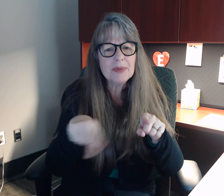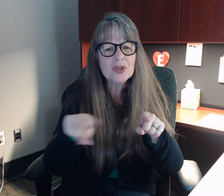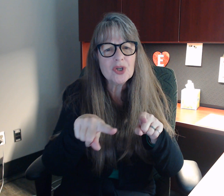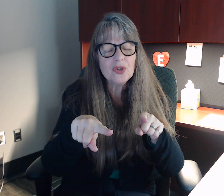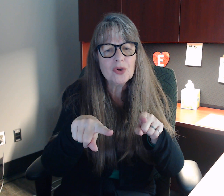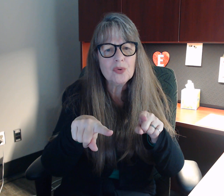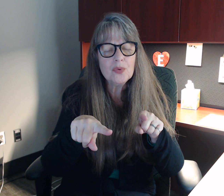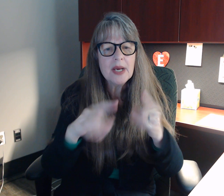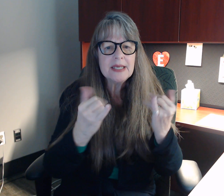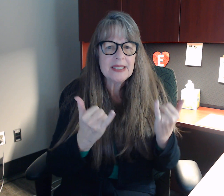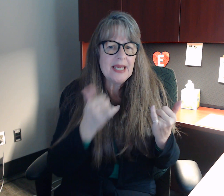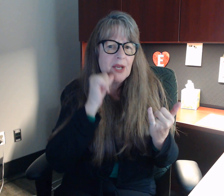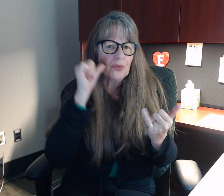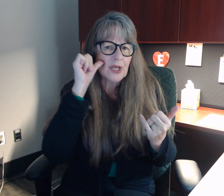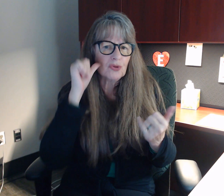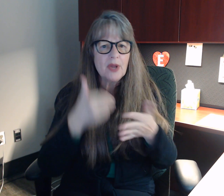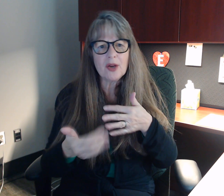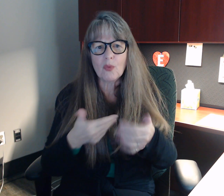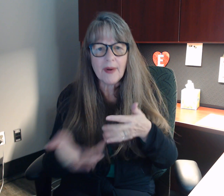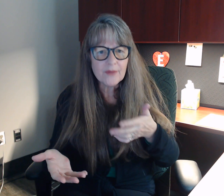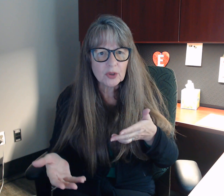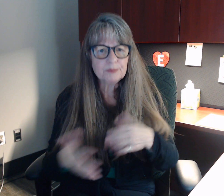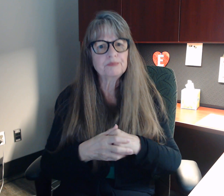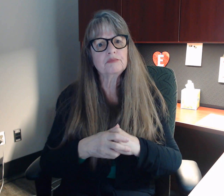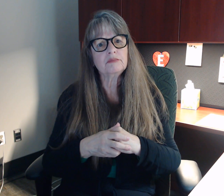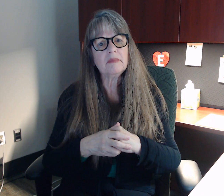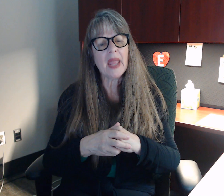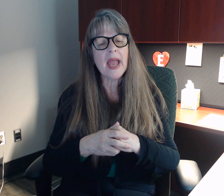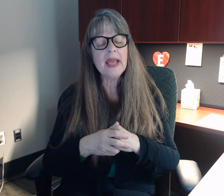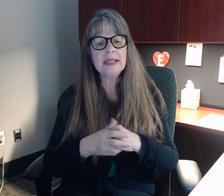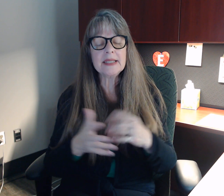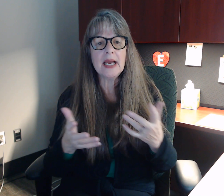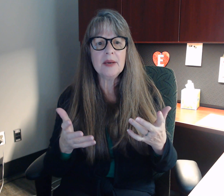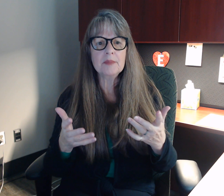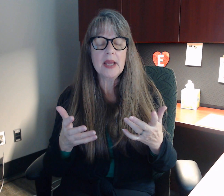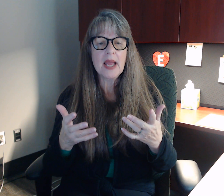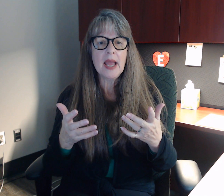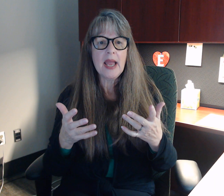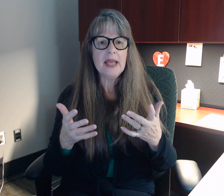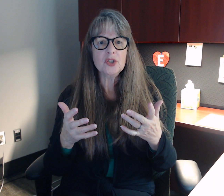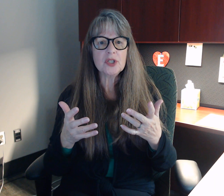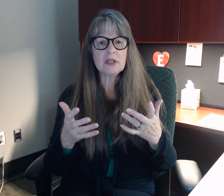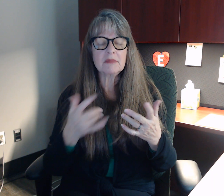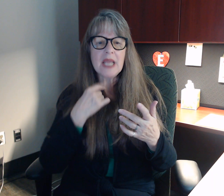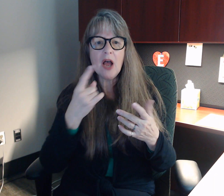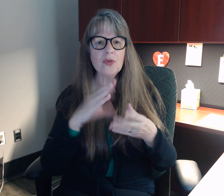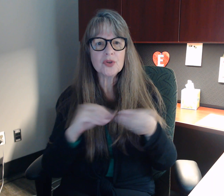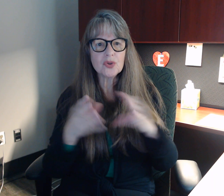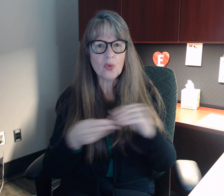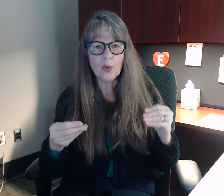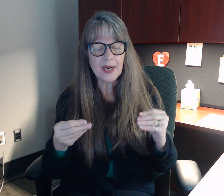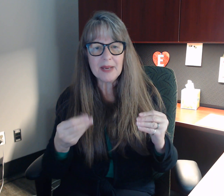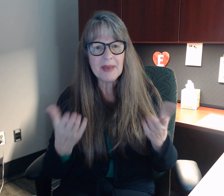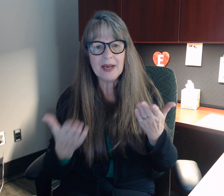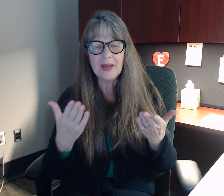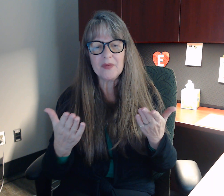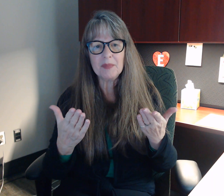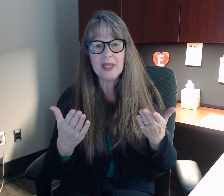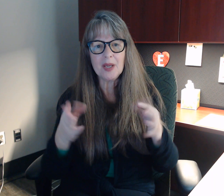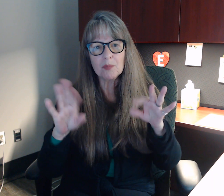to you today or yesterday or whatever, and just tell the story. And it may not even be